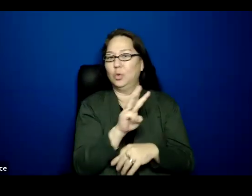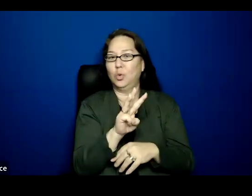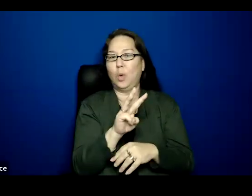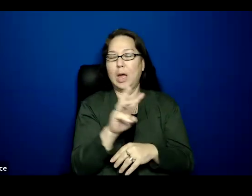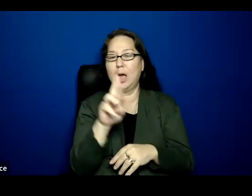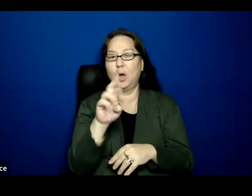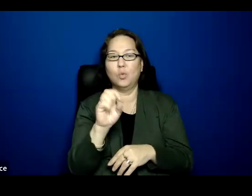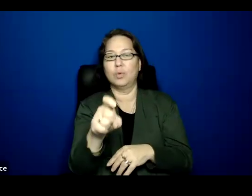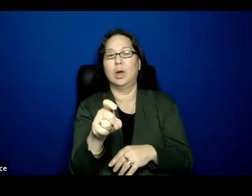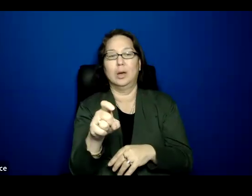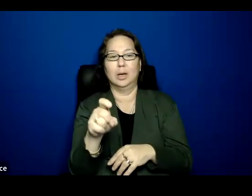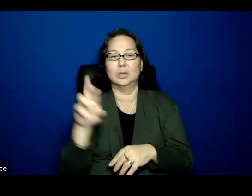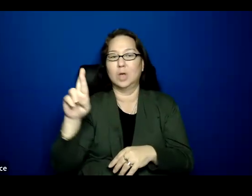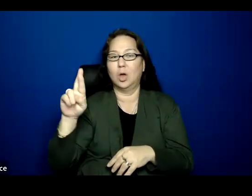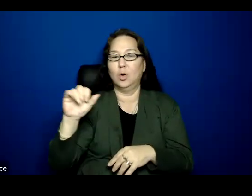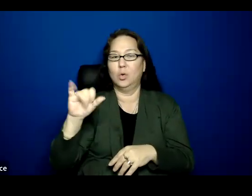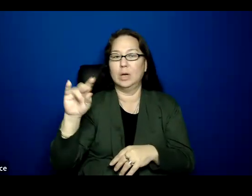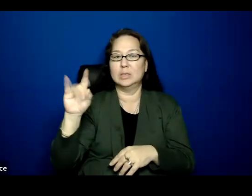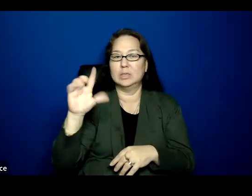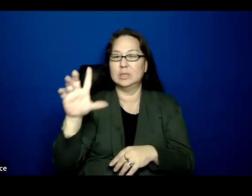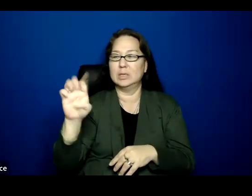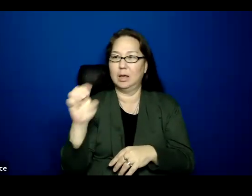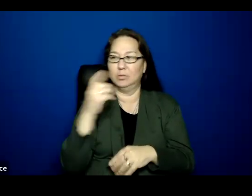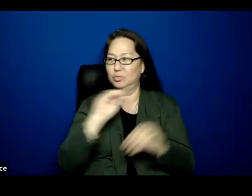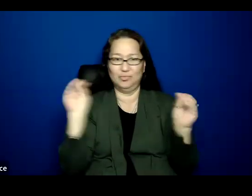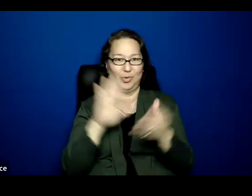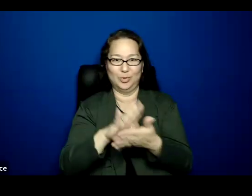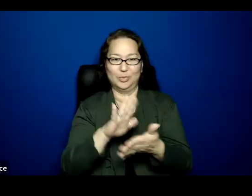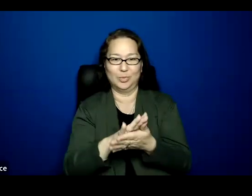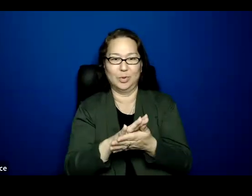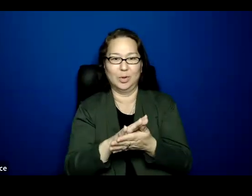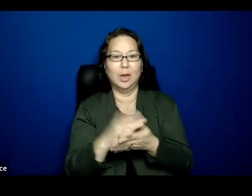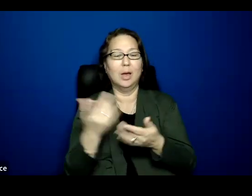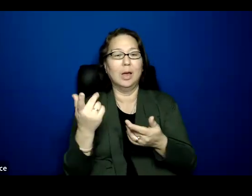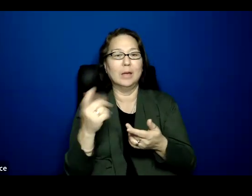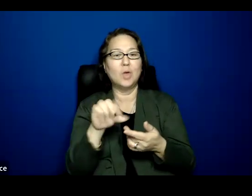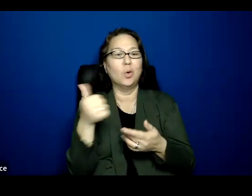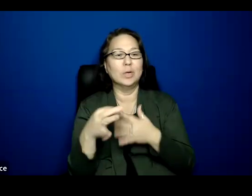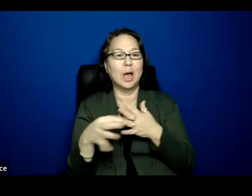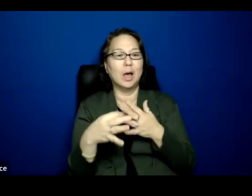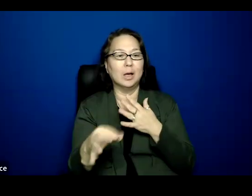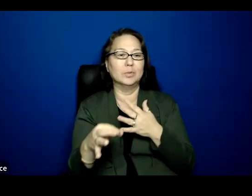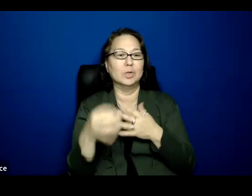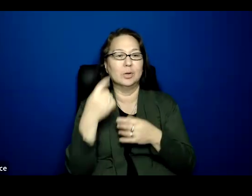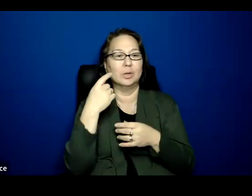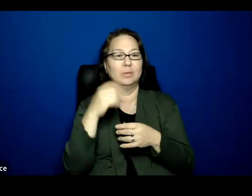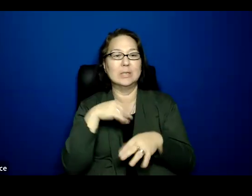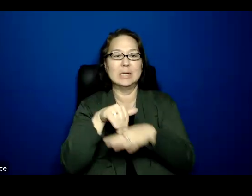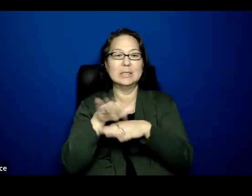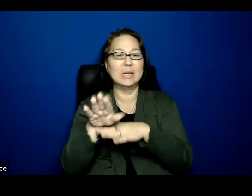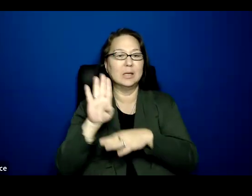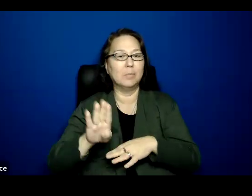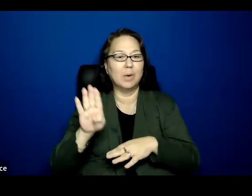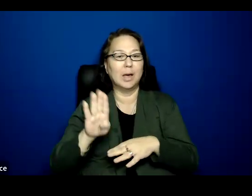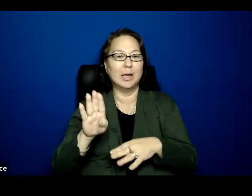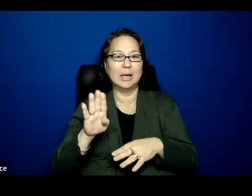Our only option would be that Boston would have to pay to have my son and others sent to neighboring districts, spending a fortune for their education. You're saying